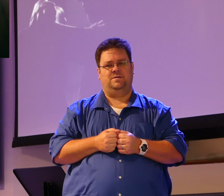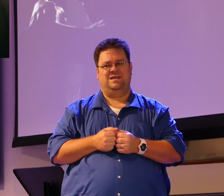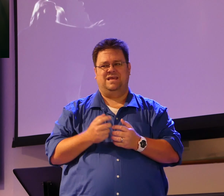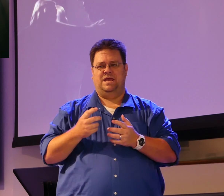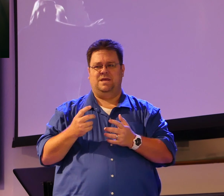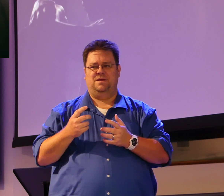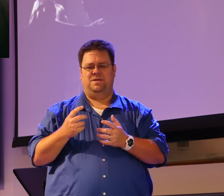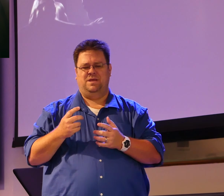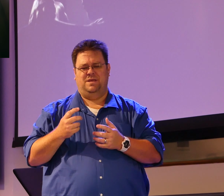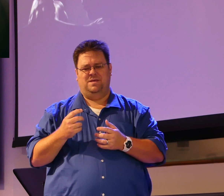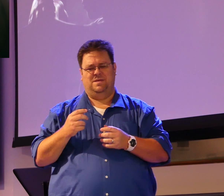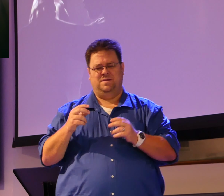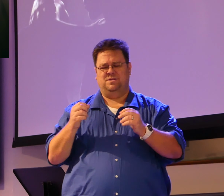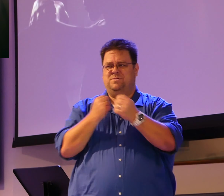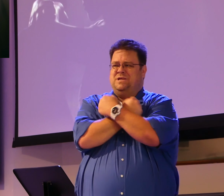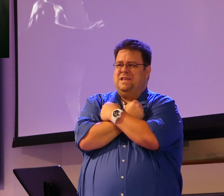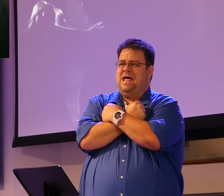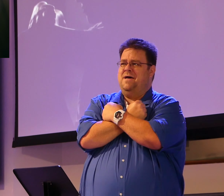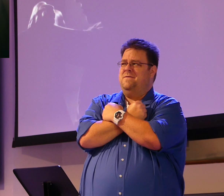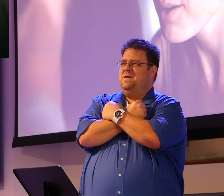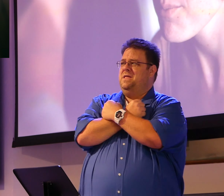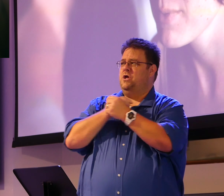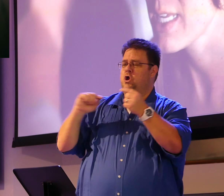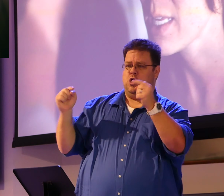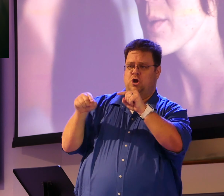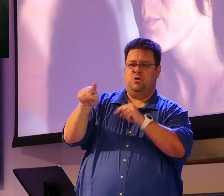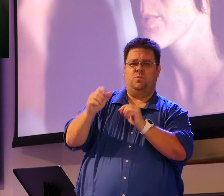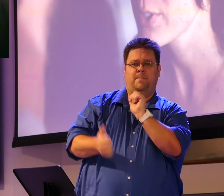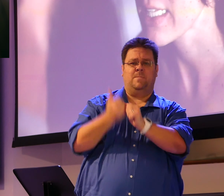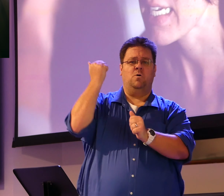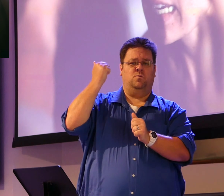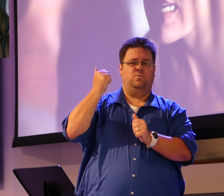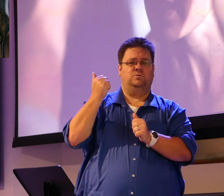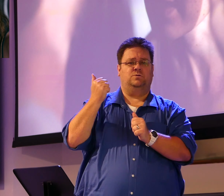and the ones who are supposed to love you end up hurting you the most